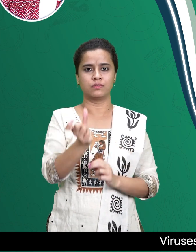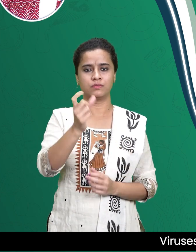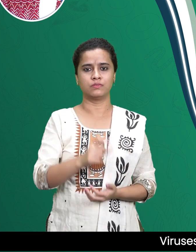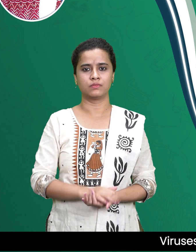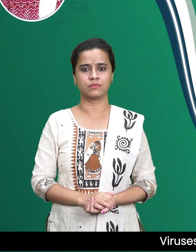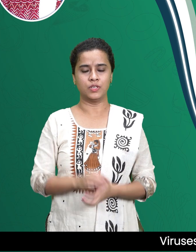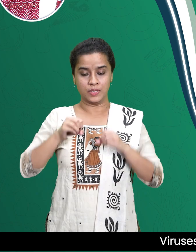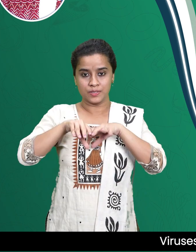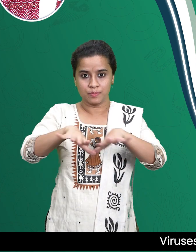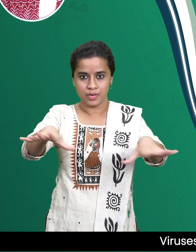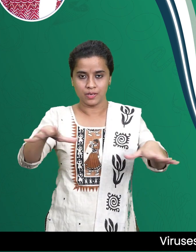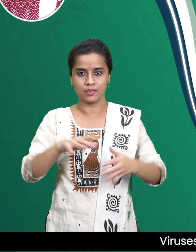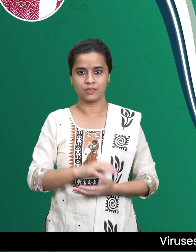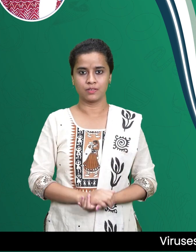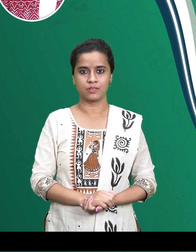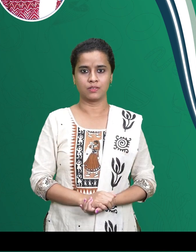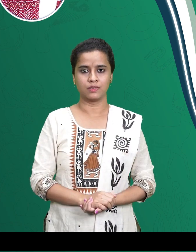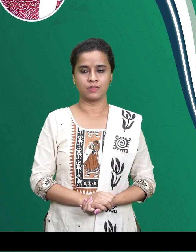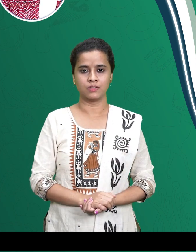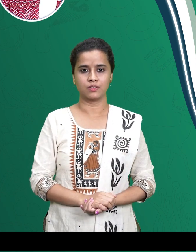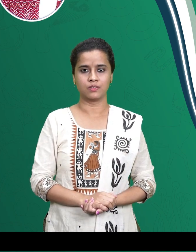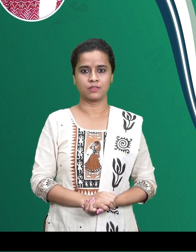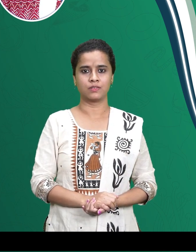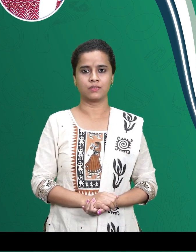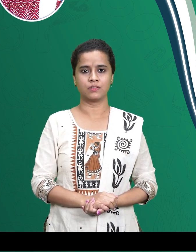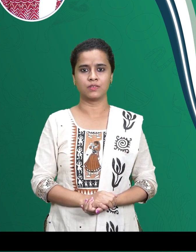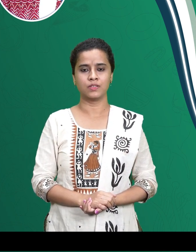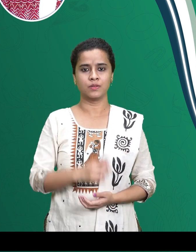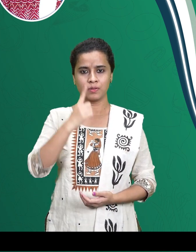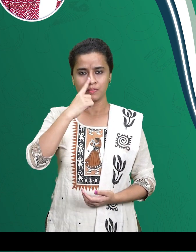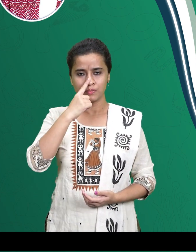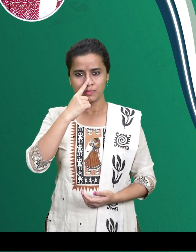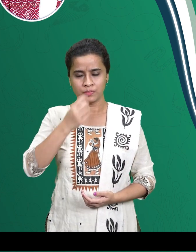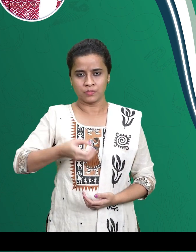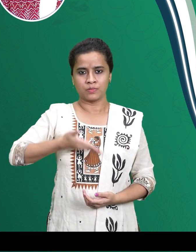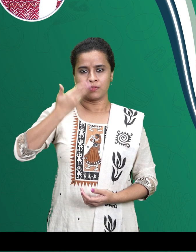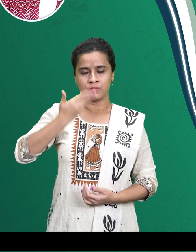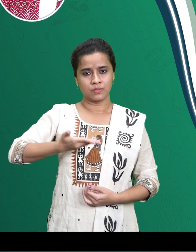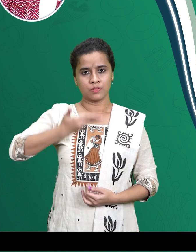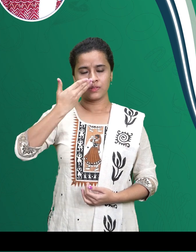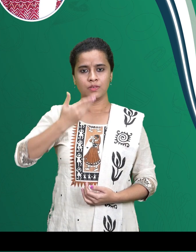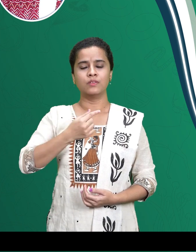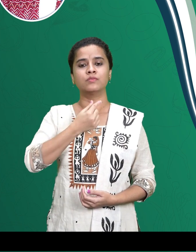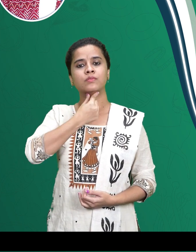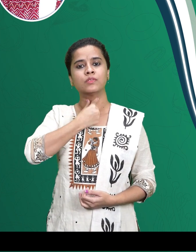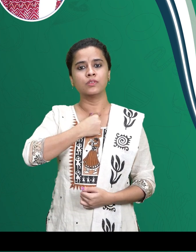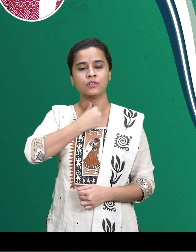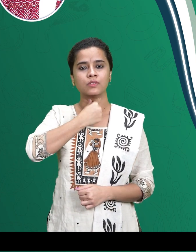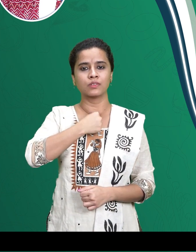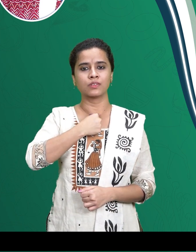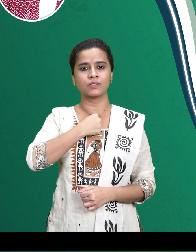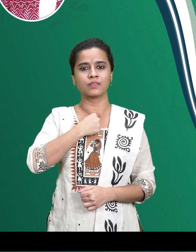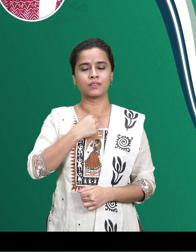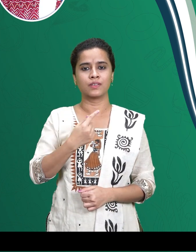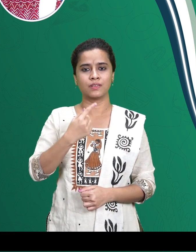secretion of nose, throat and